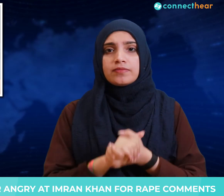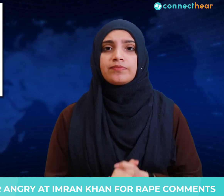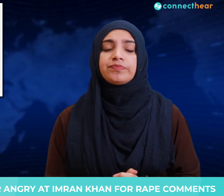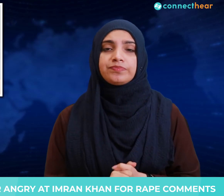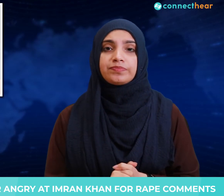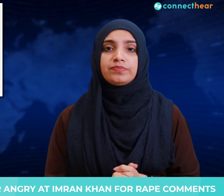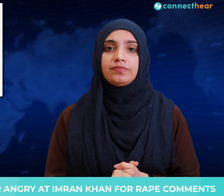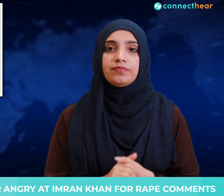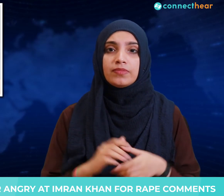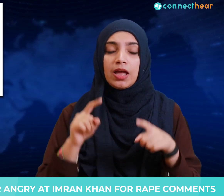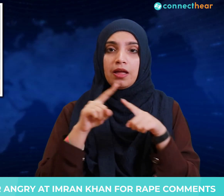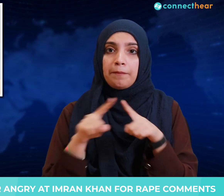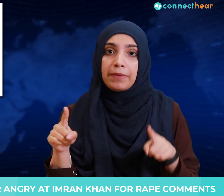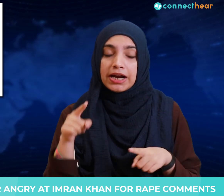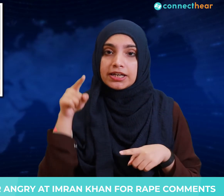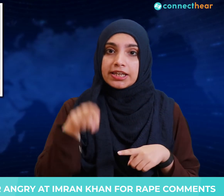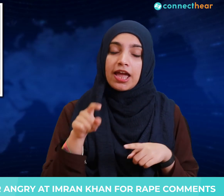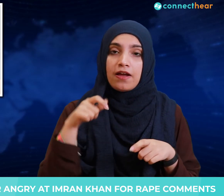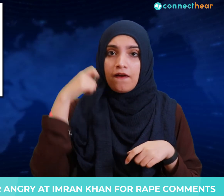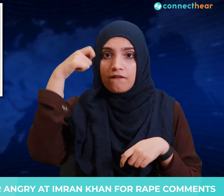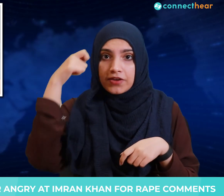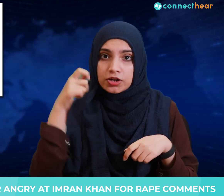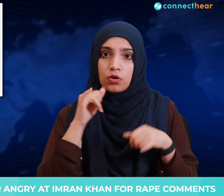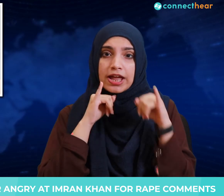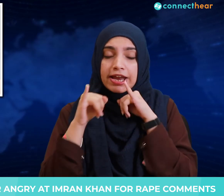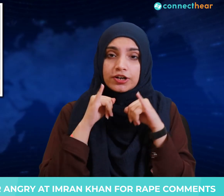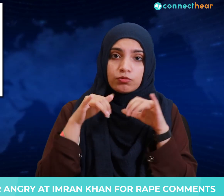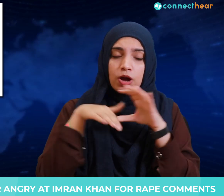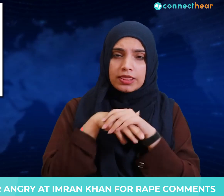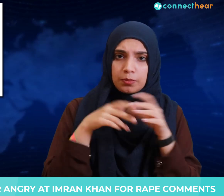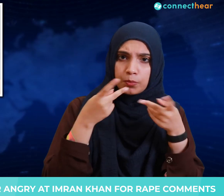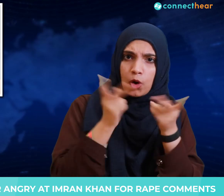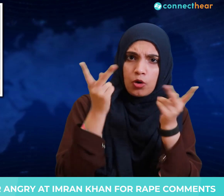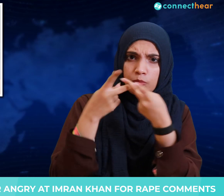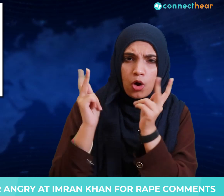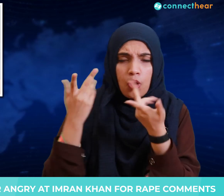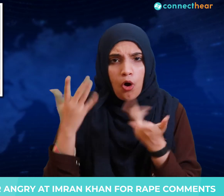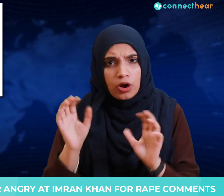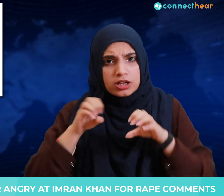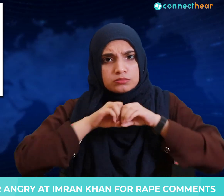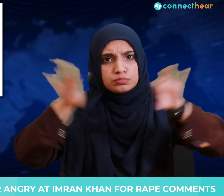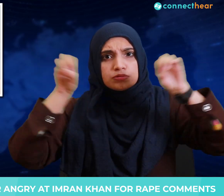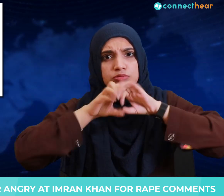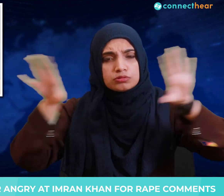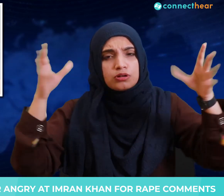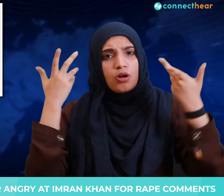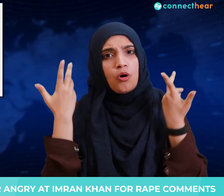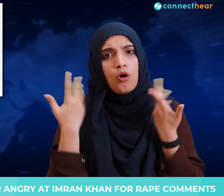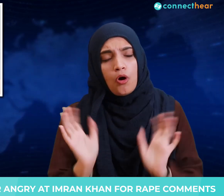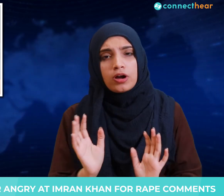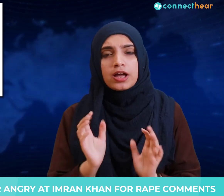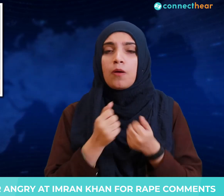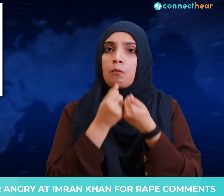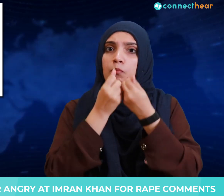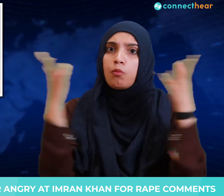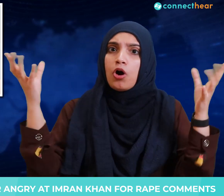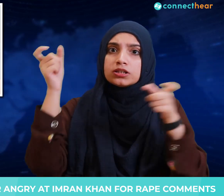Since a snippet of this particular conversation went viral on social media, many on Twitter have been expressing